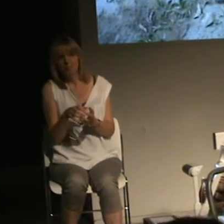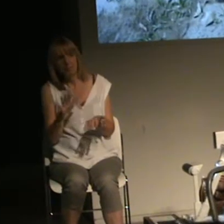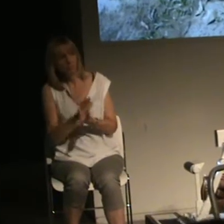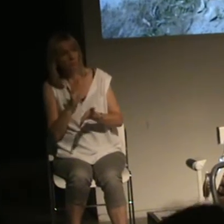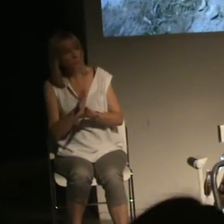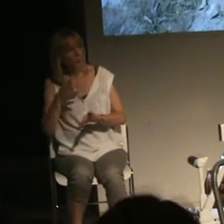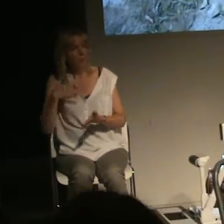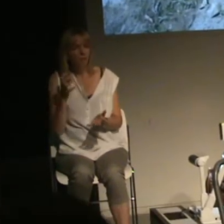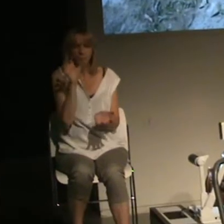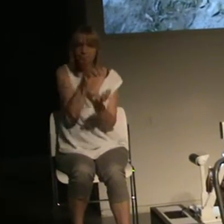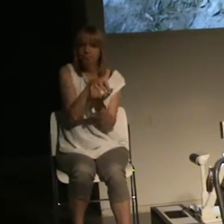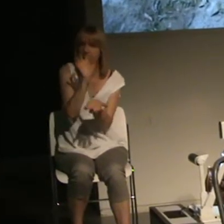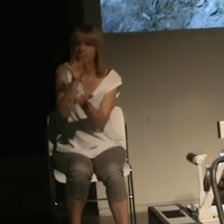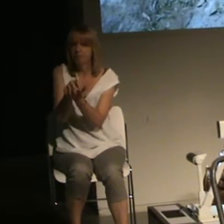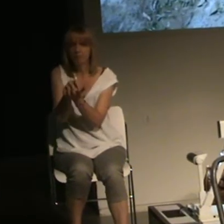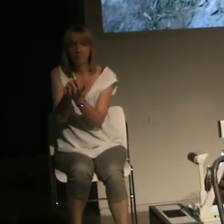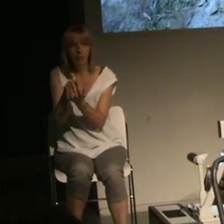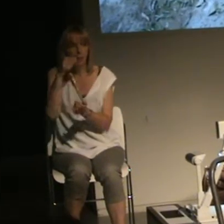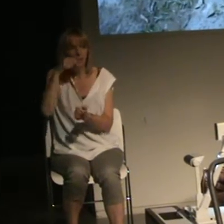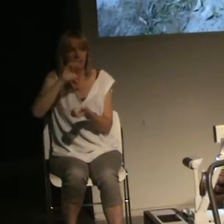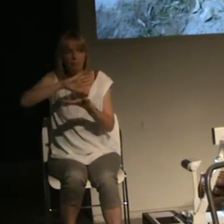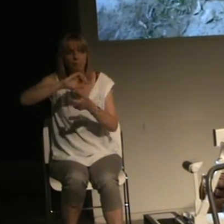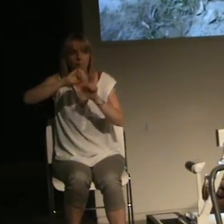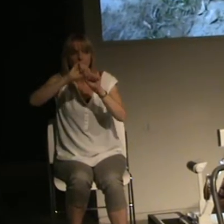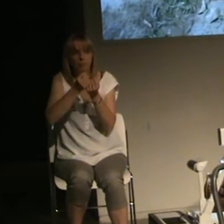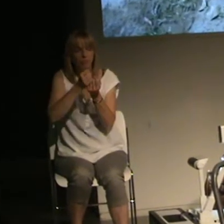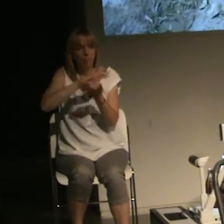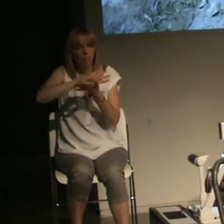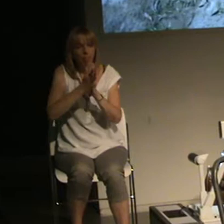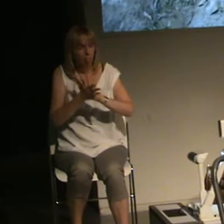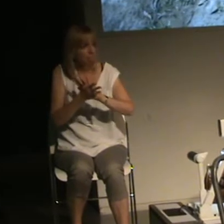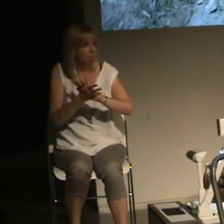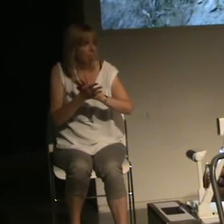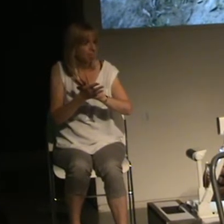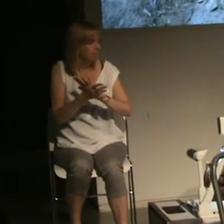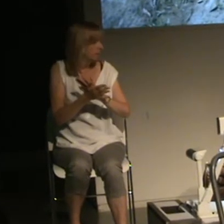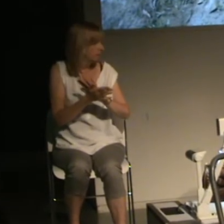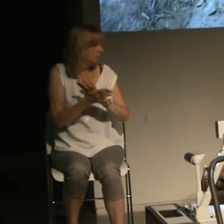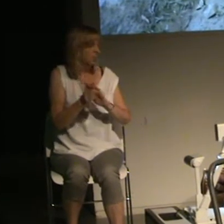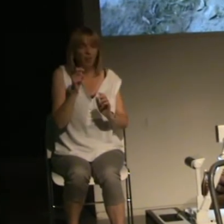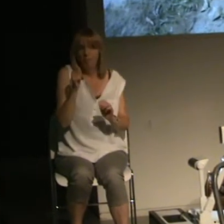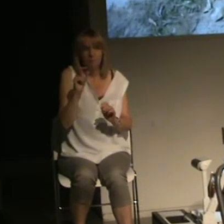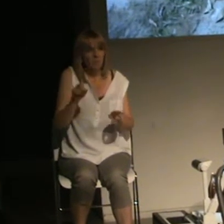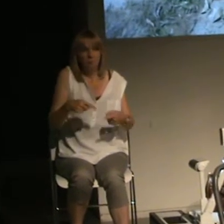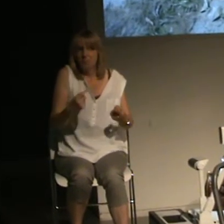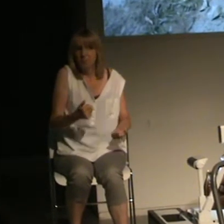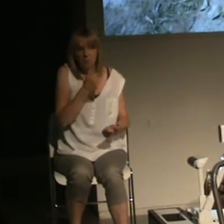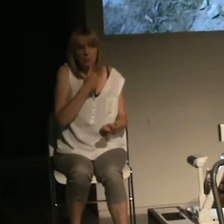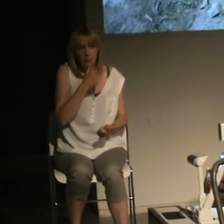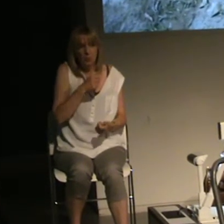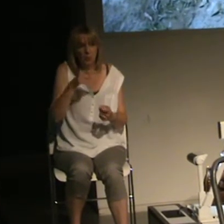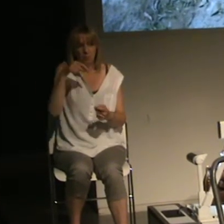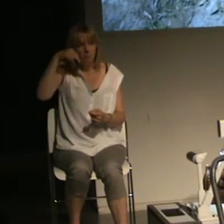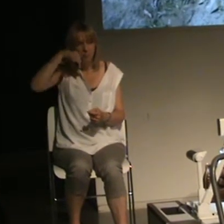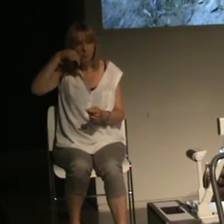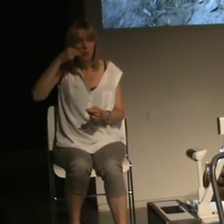things, they break their teeth, and a broken tooth is not a lot of use for something that eats meat. So they have